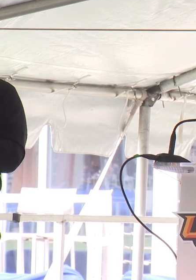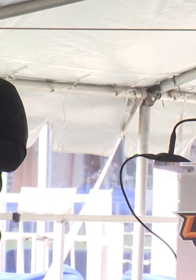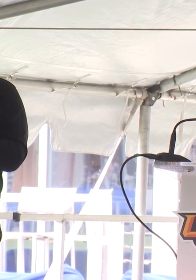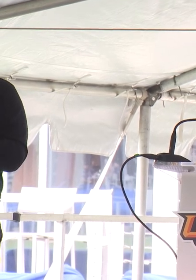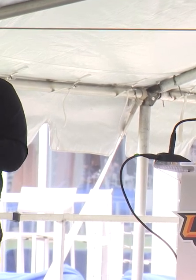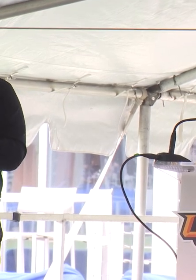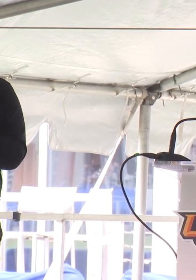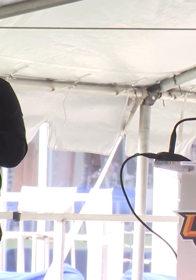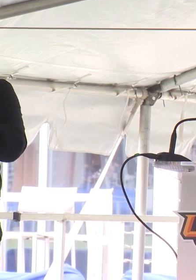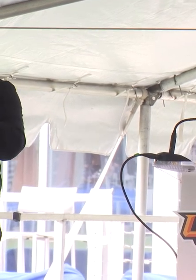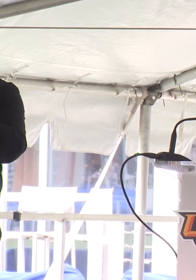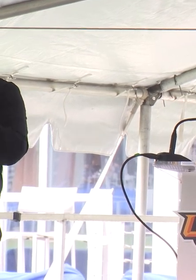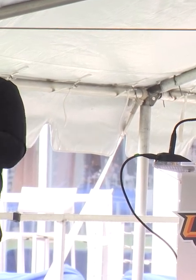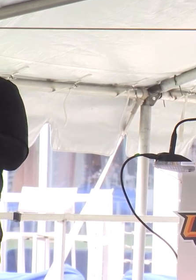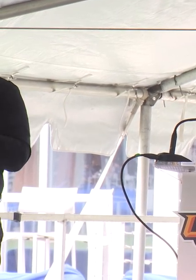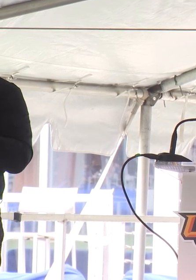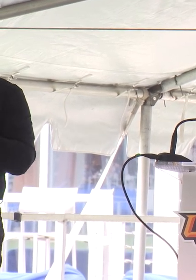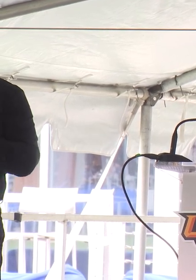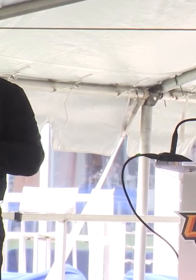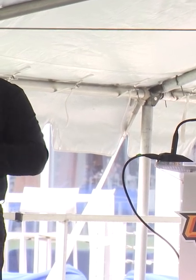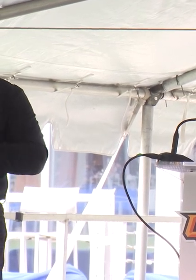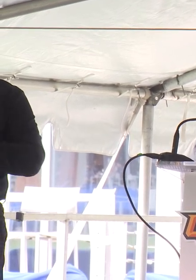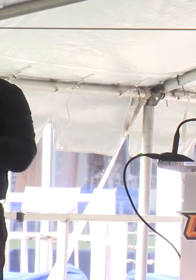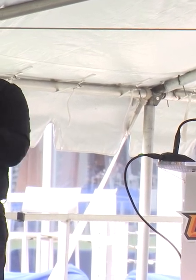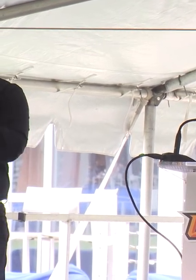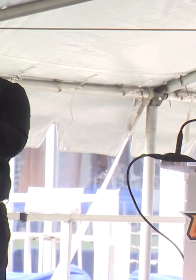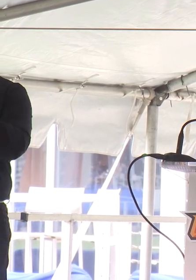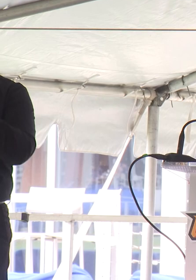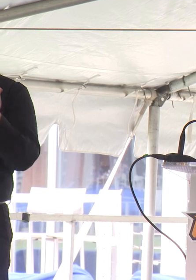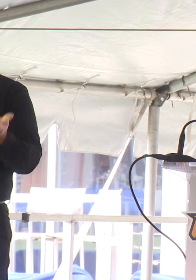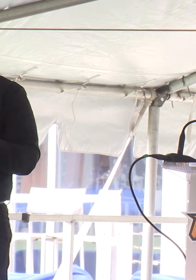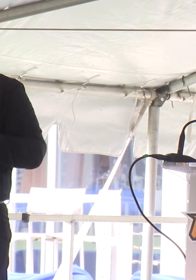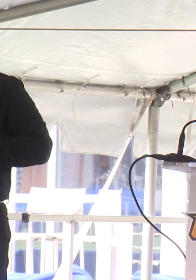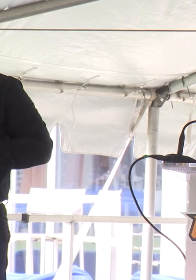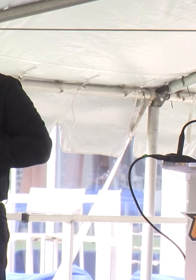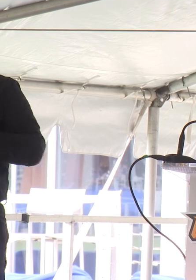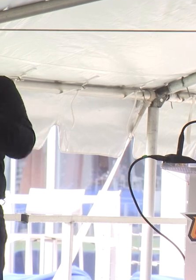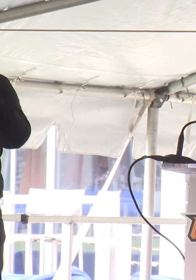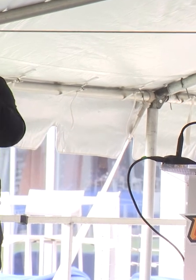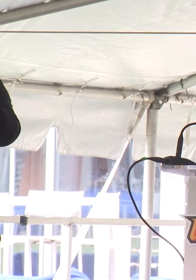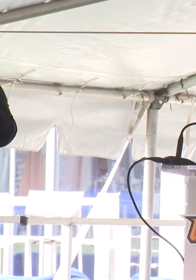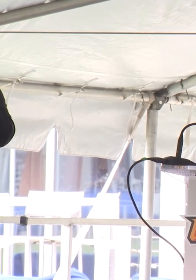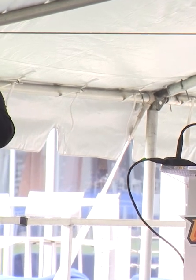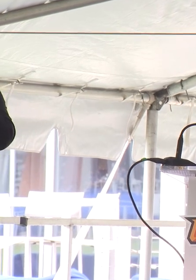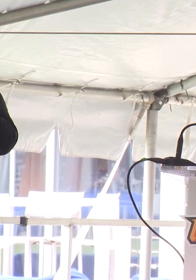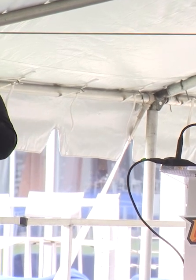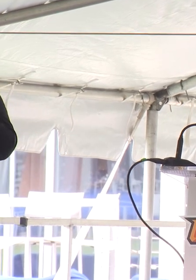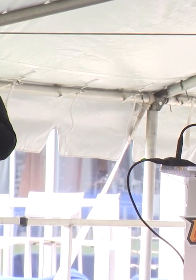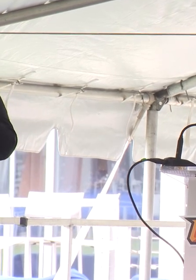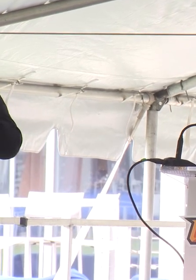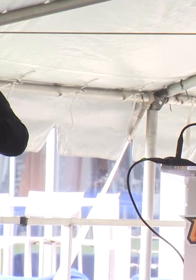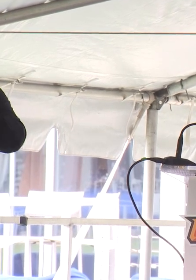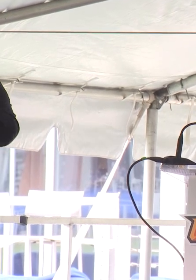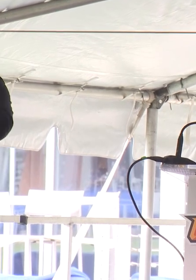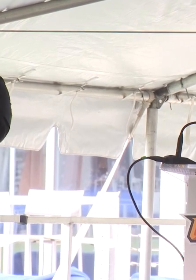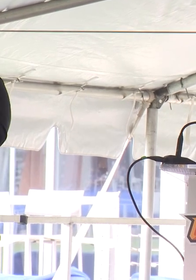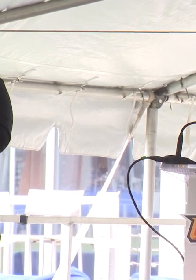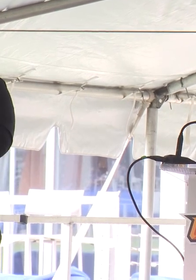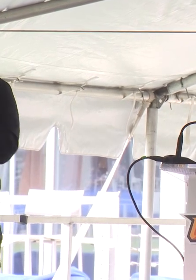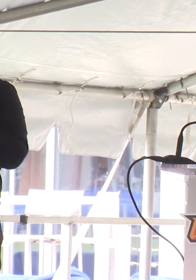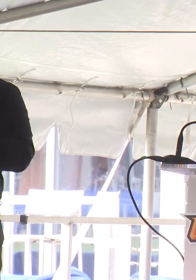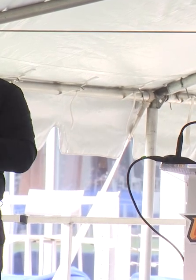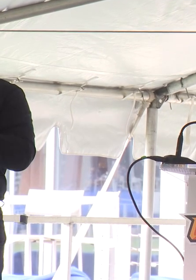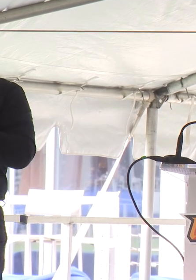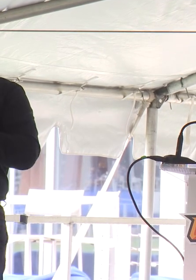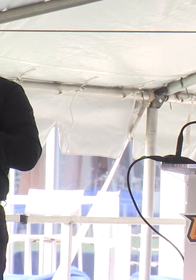is a profound investment in the future of our institution, our community, and the countless students who will benefit from